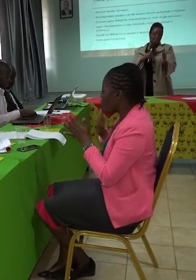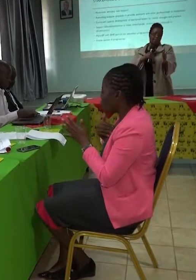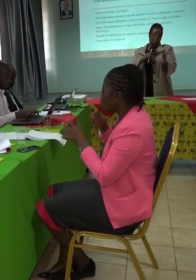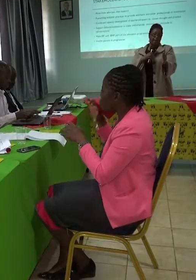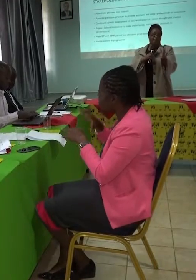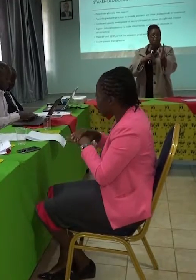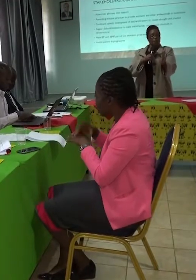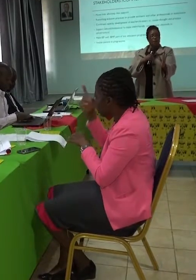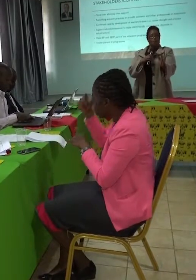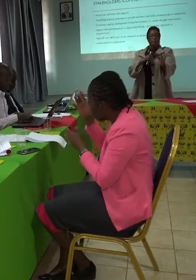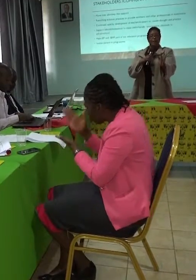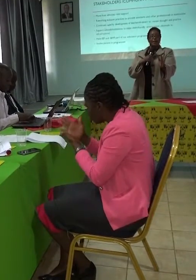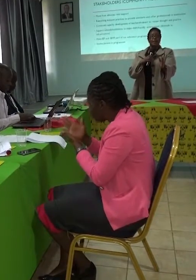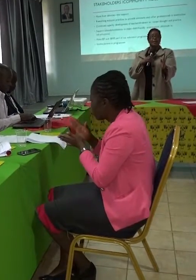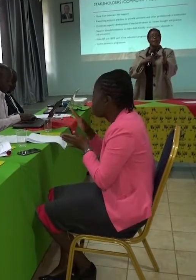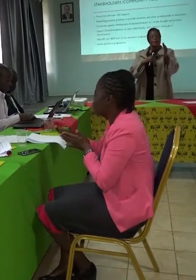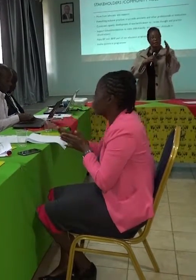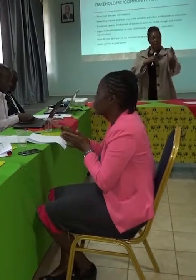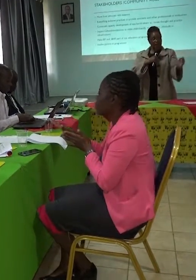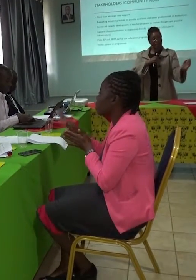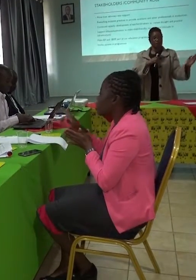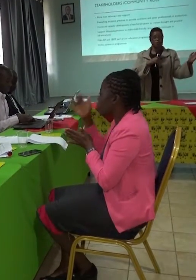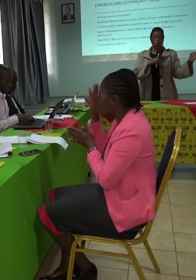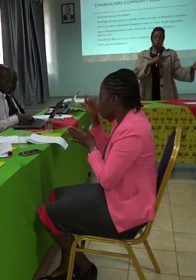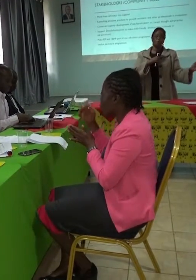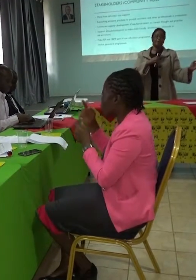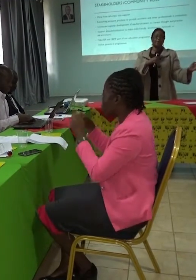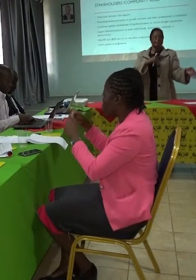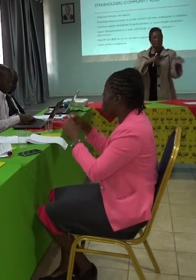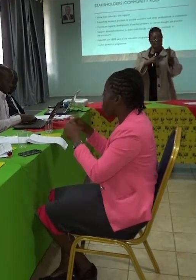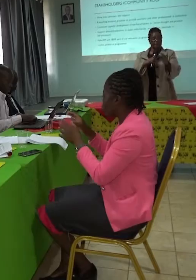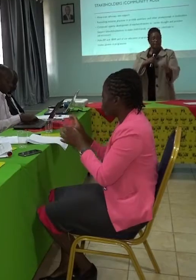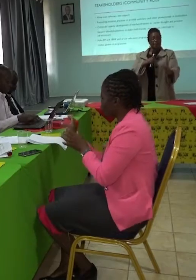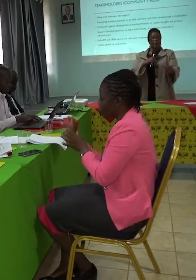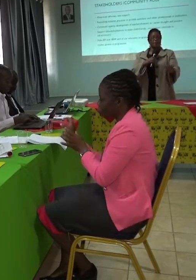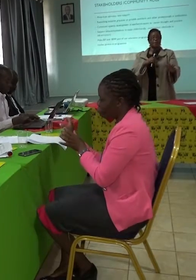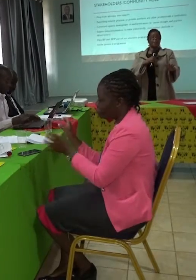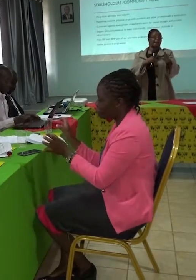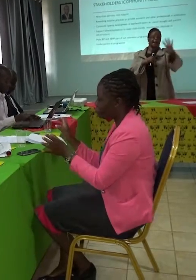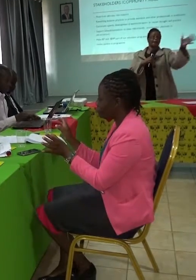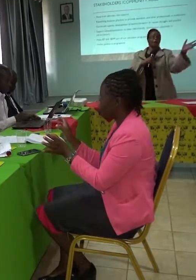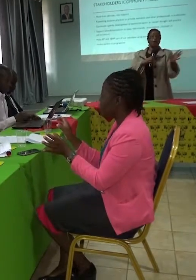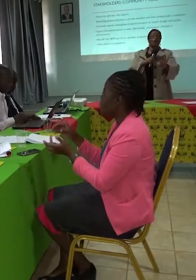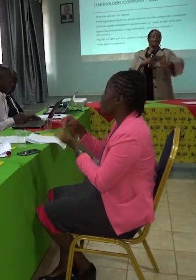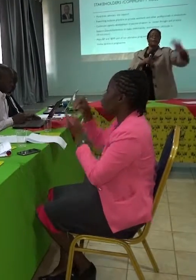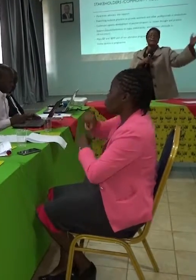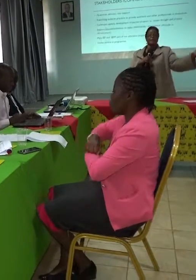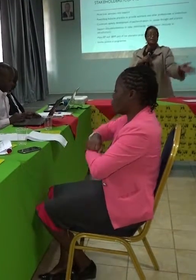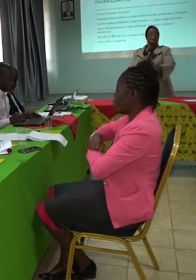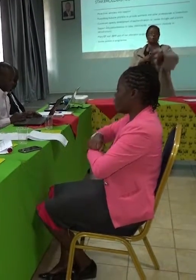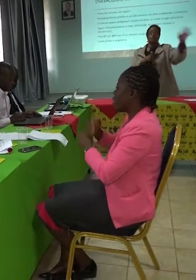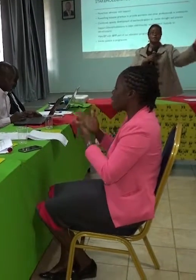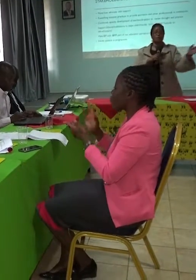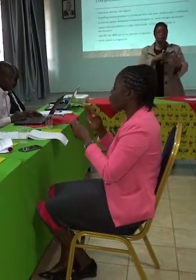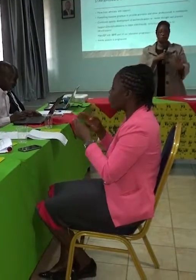footing. And that is why we are still practicing segregated special schools, integrated programs, and something we are calling